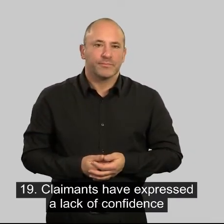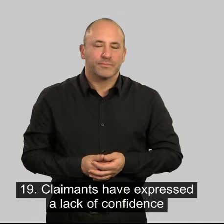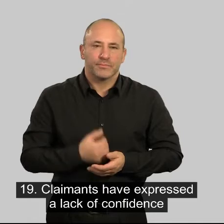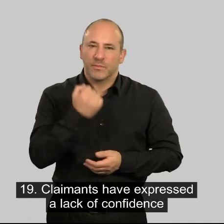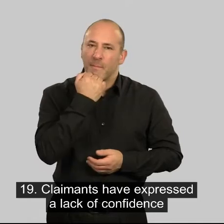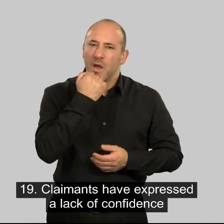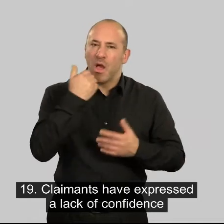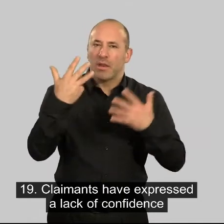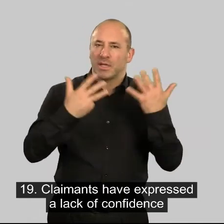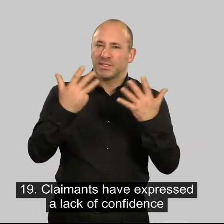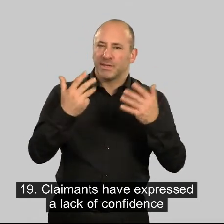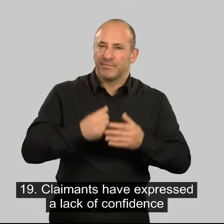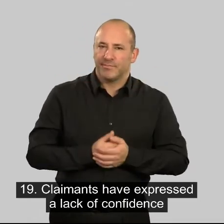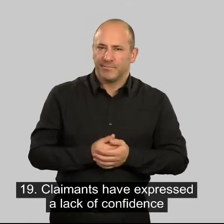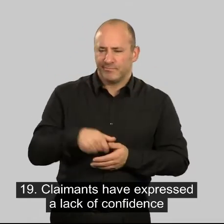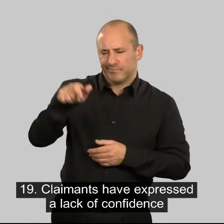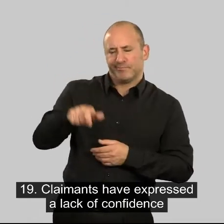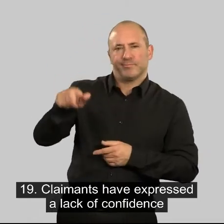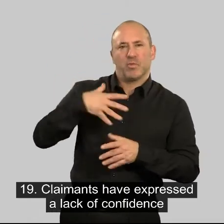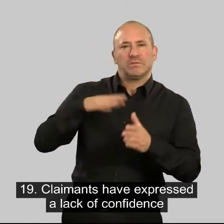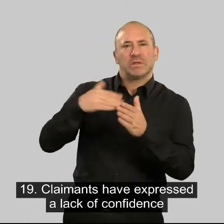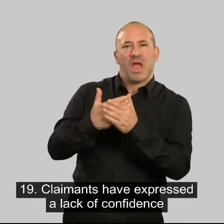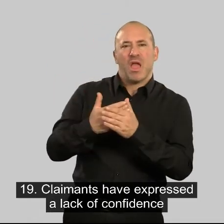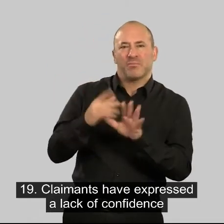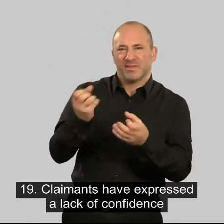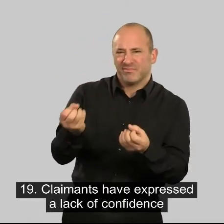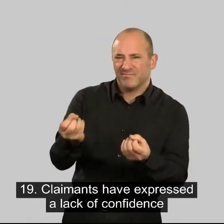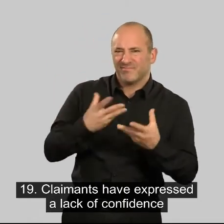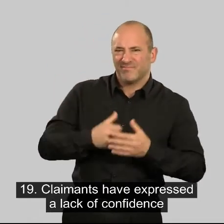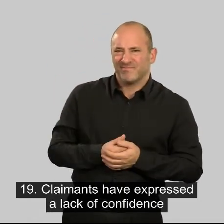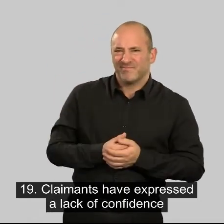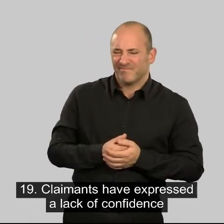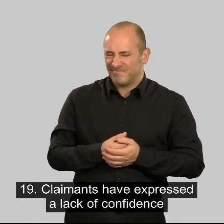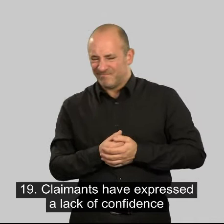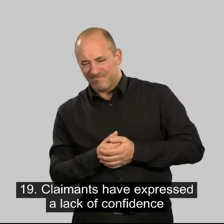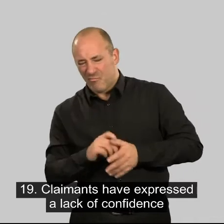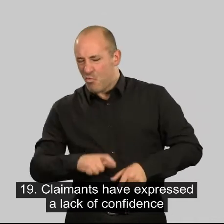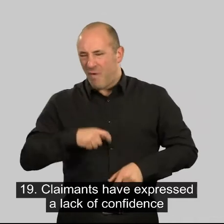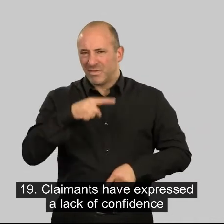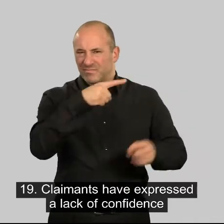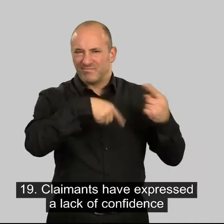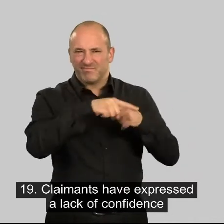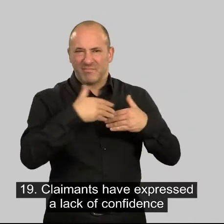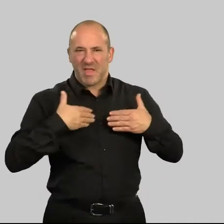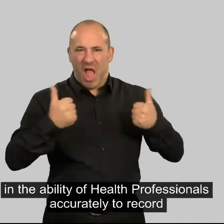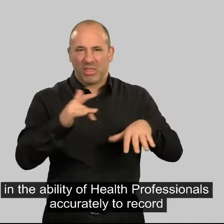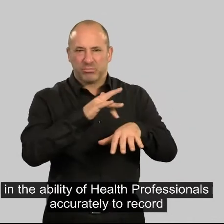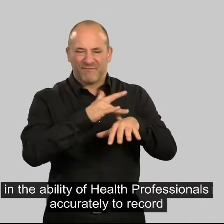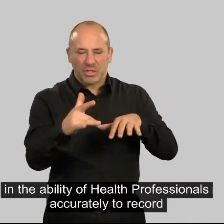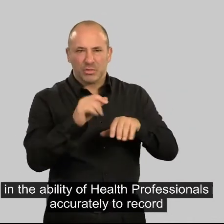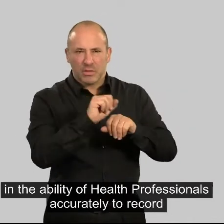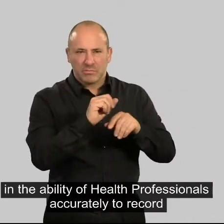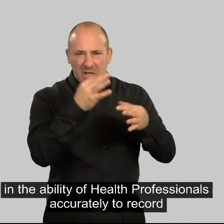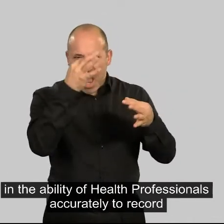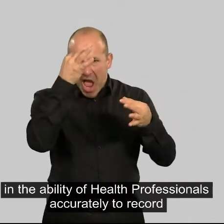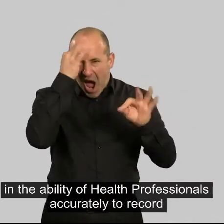19. Claimants have expressed a lack of confidence in the ability of health professionals accurately to record